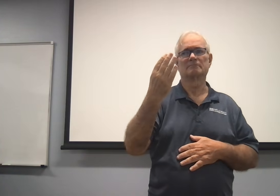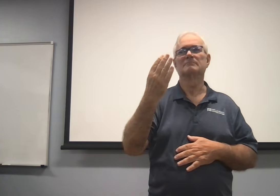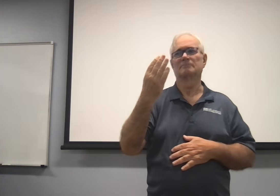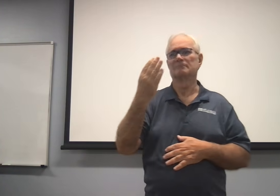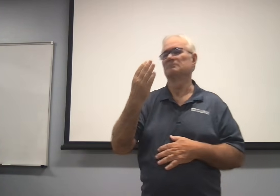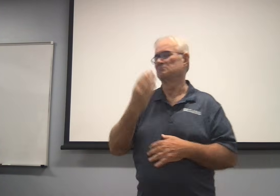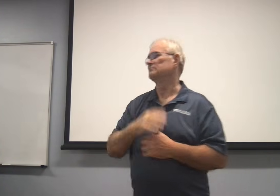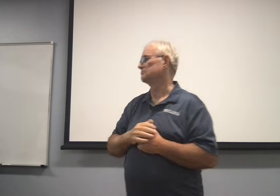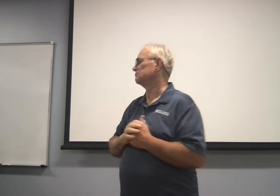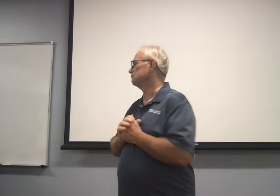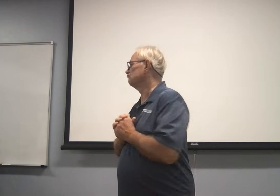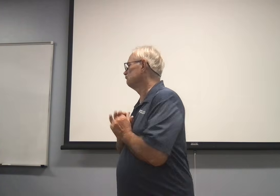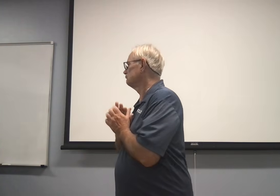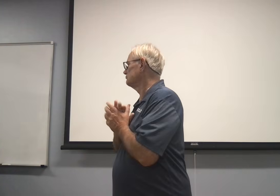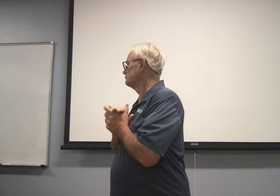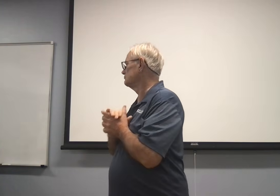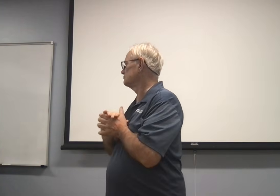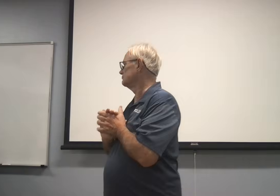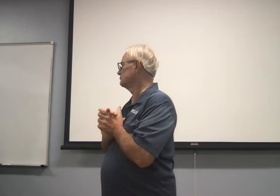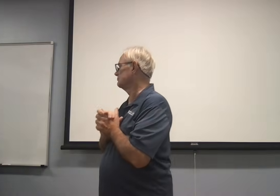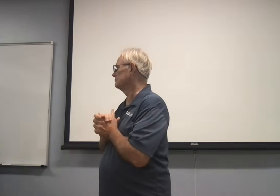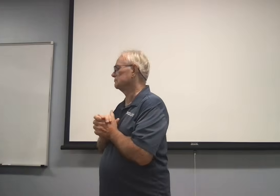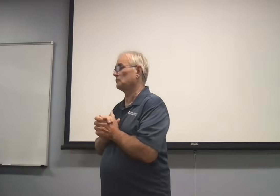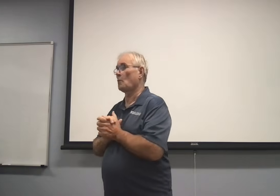JB. Make sure you swivel your wrist.